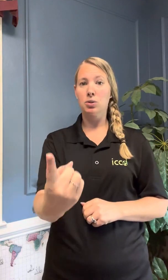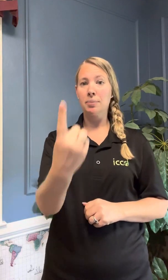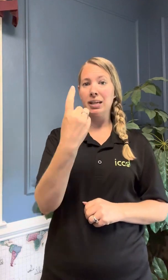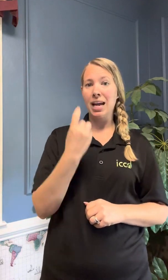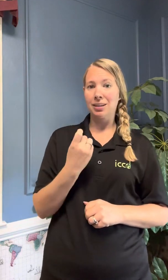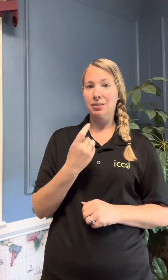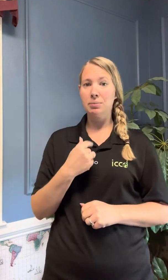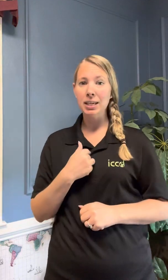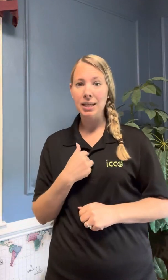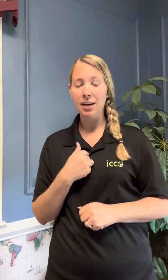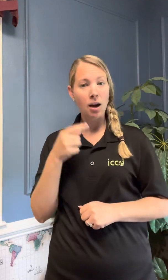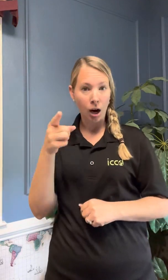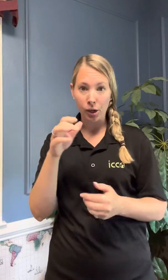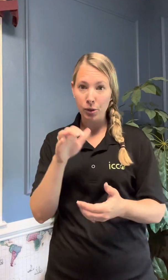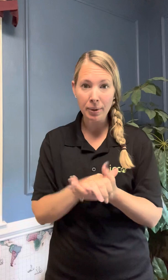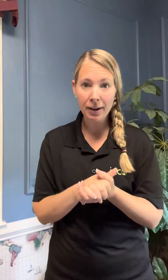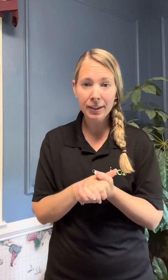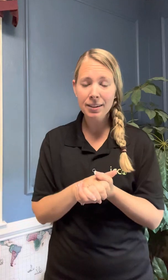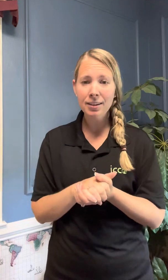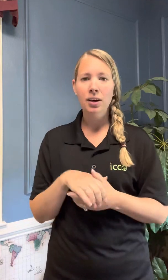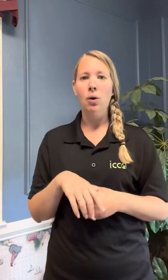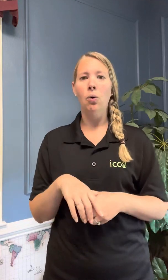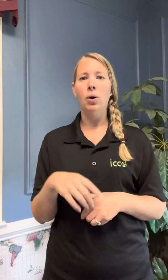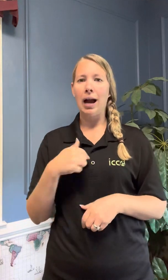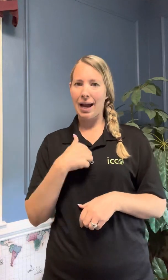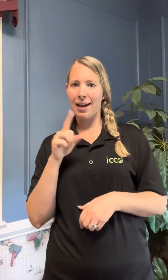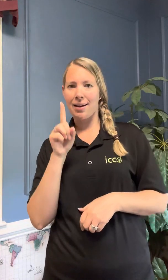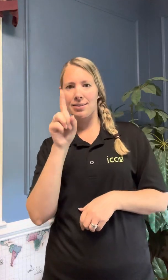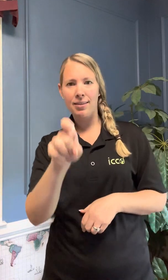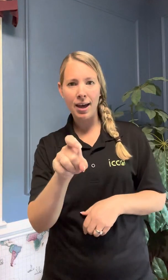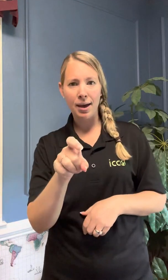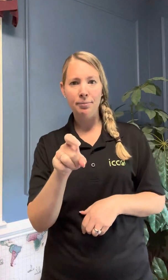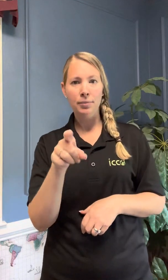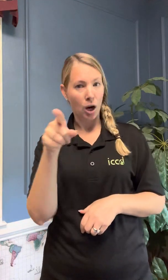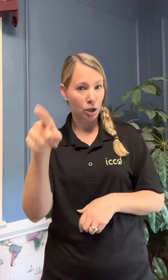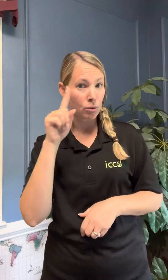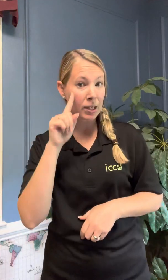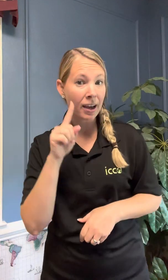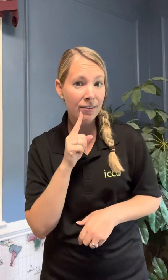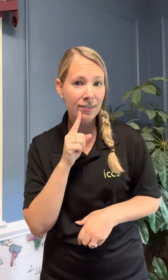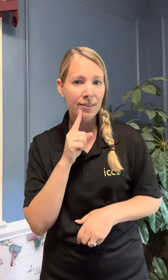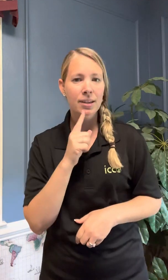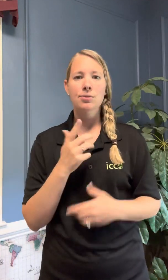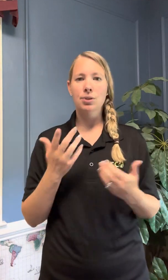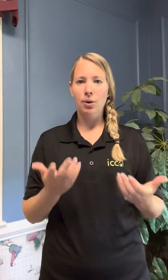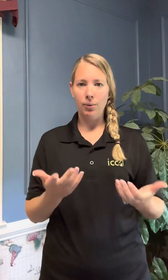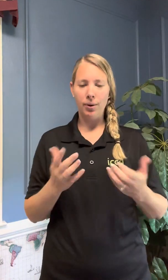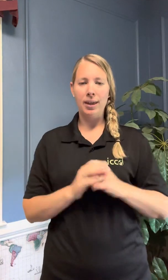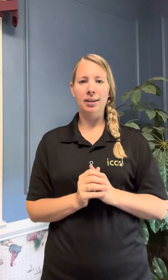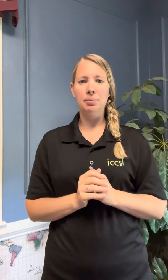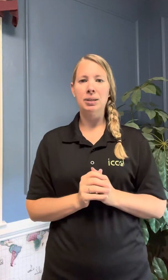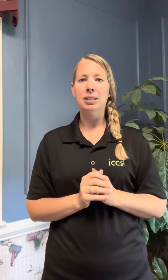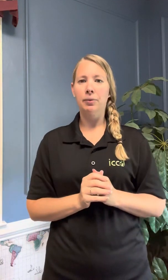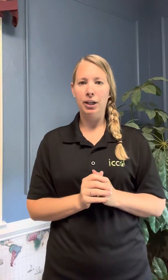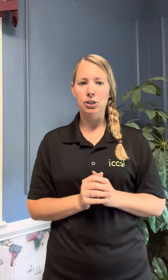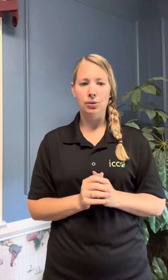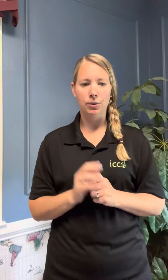somebody asked me, are you married? Or I asked them, are you deaf? So that can be directional as